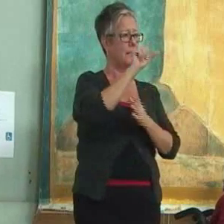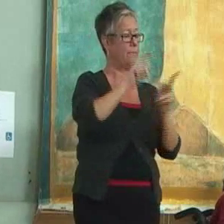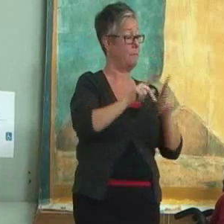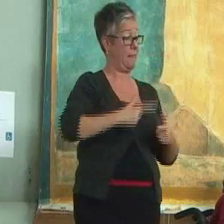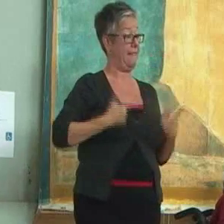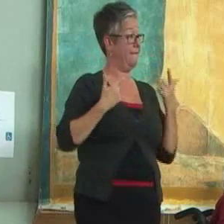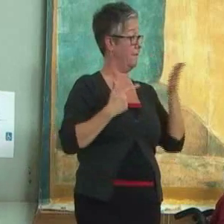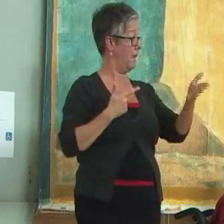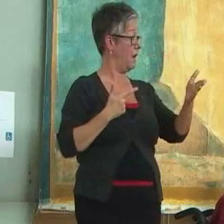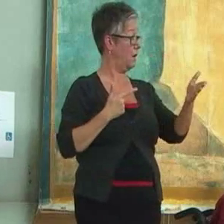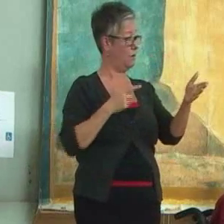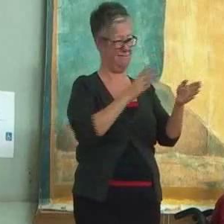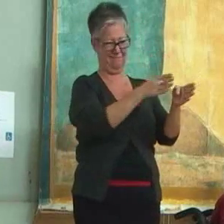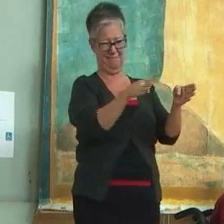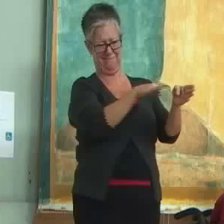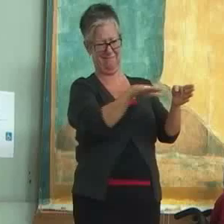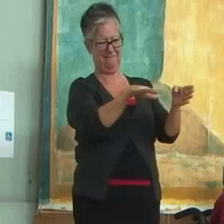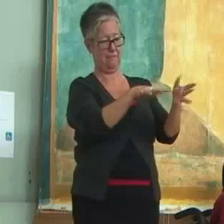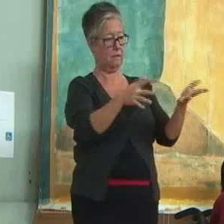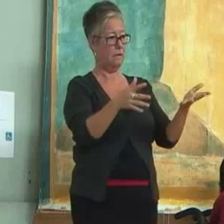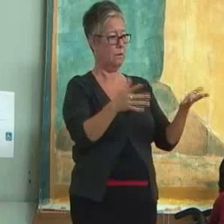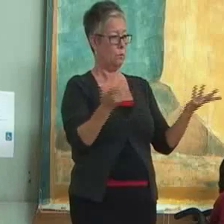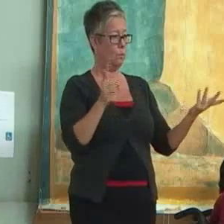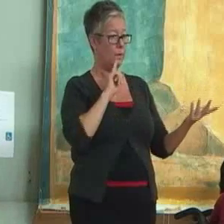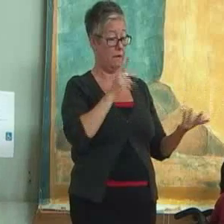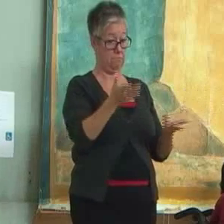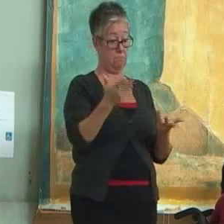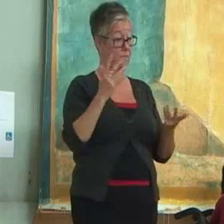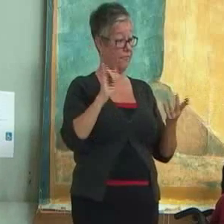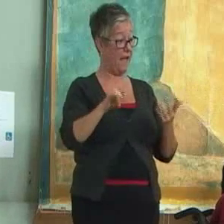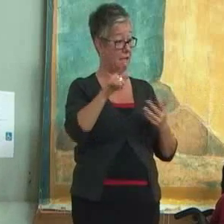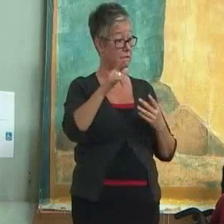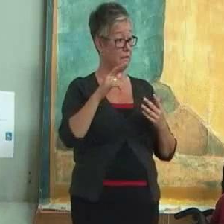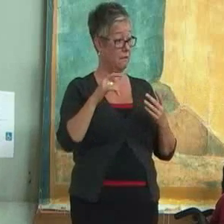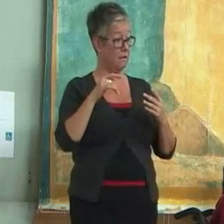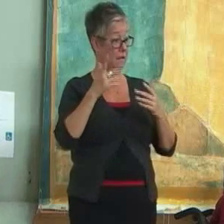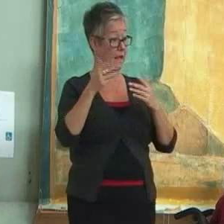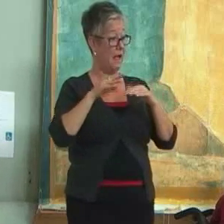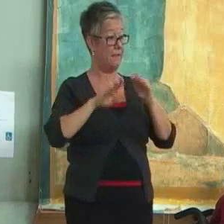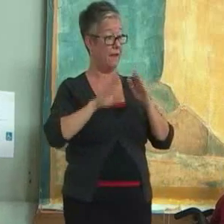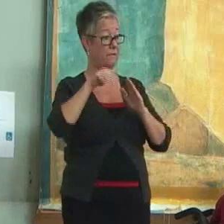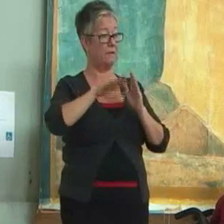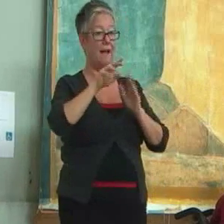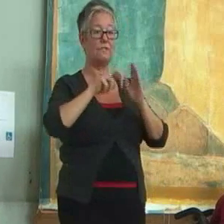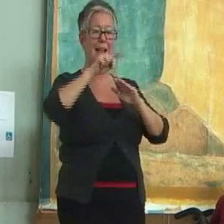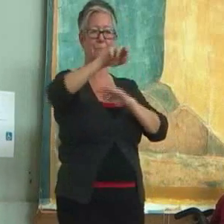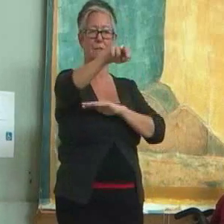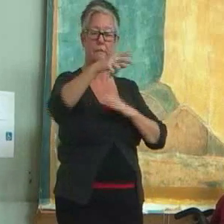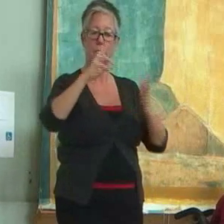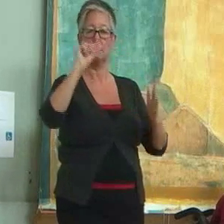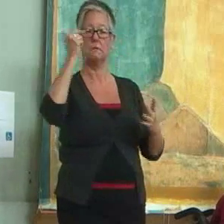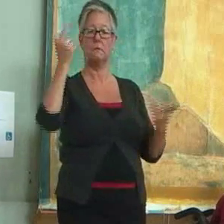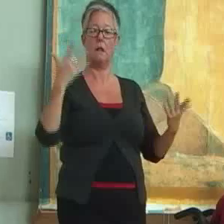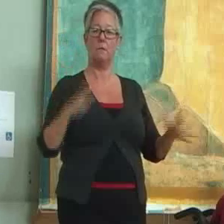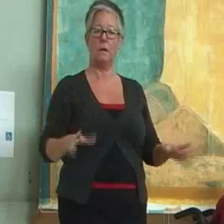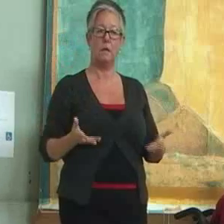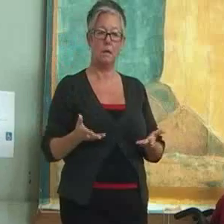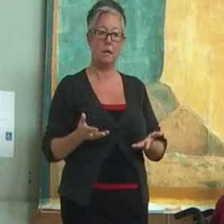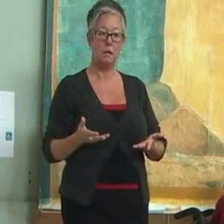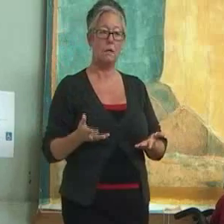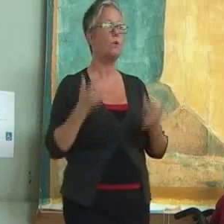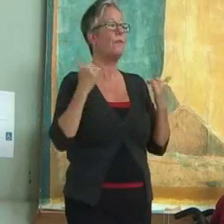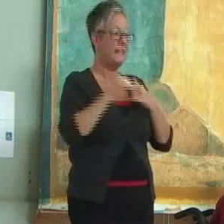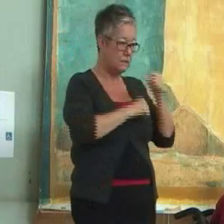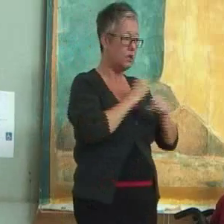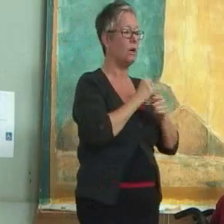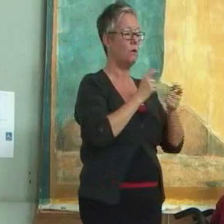live there right on Christie, and that ramp was simply too steep. So what we've done is we actually you know, this year is getting done so that the grade will